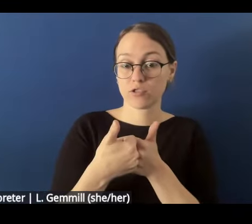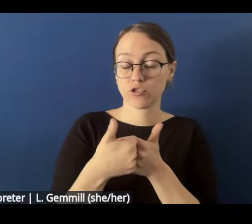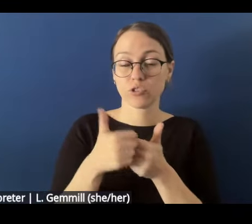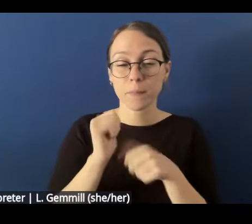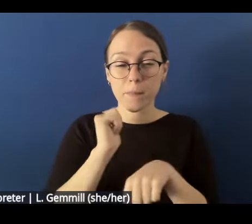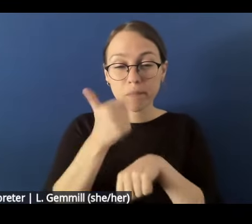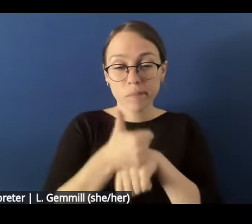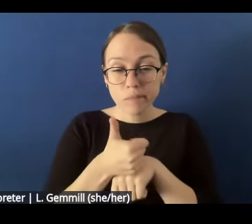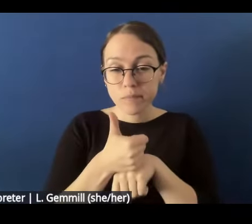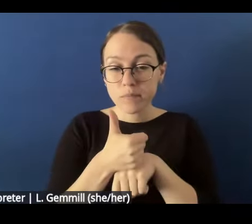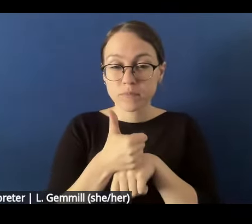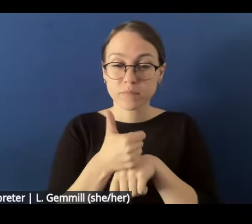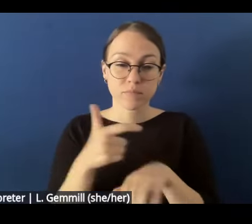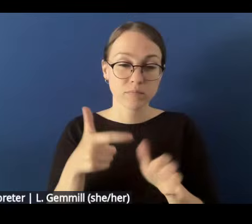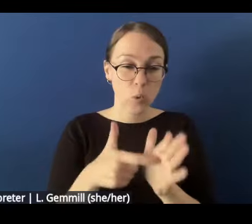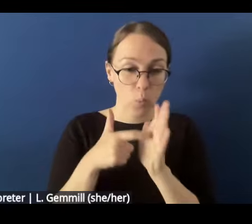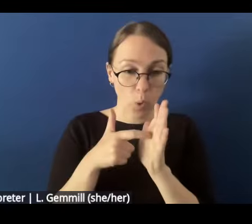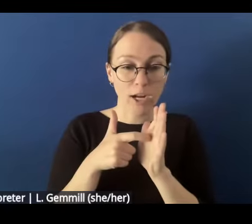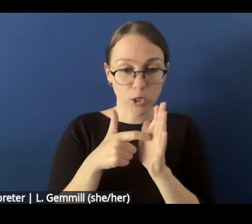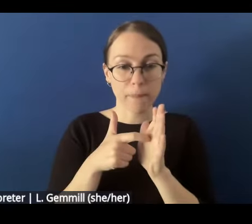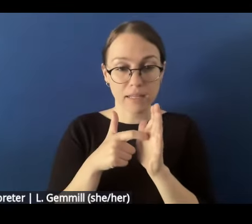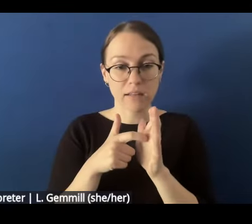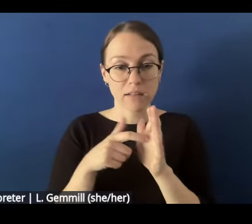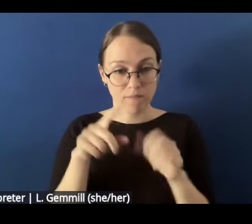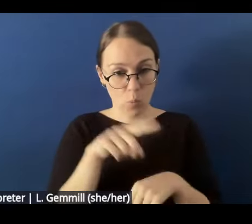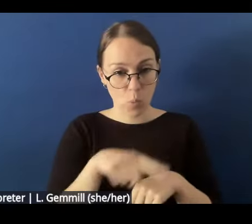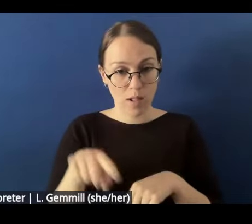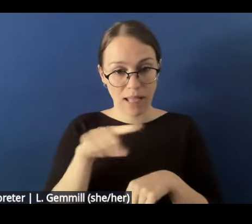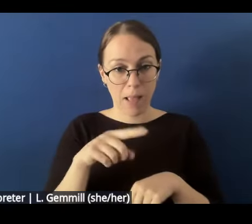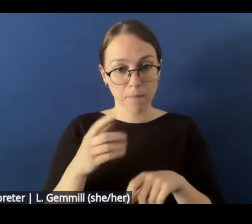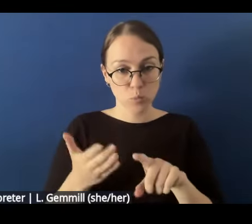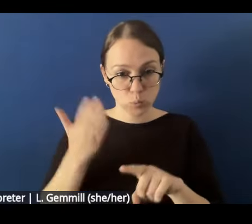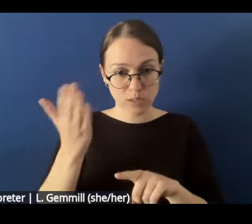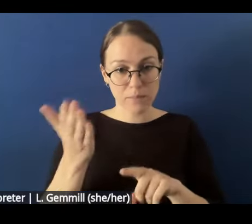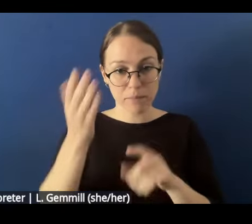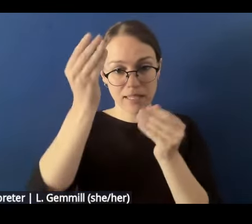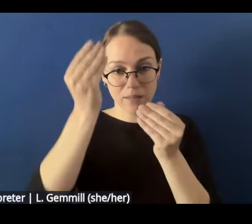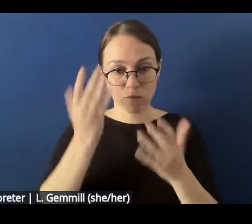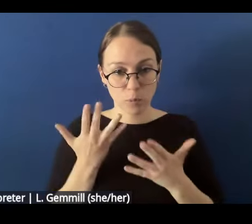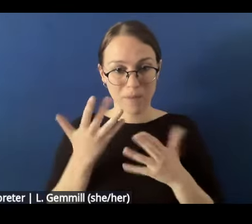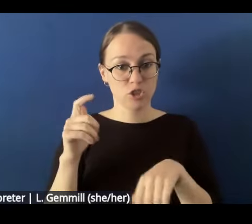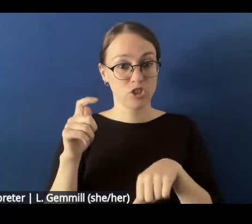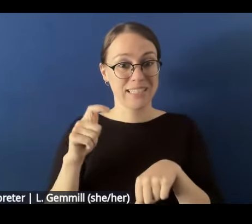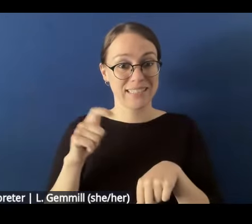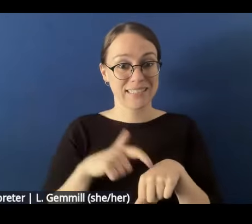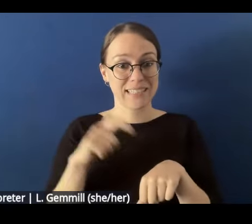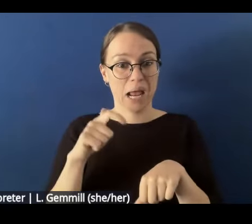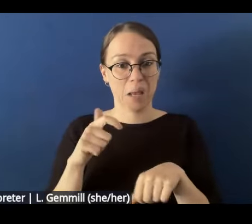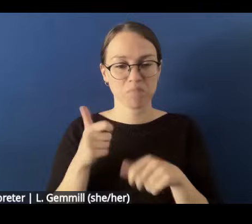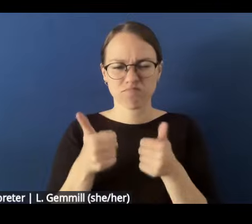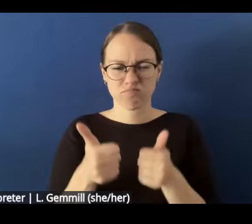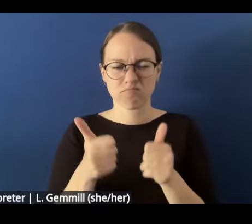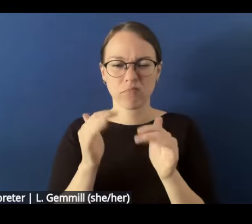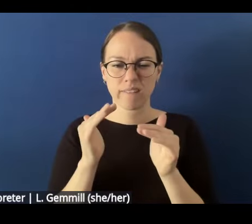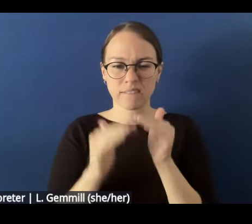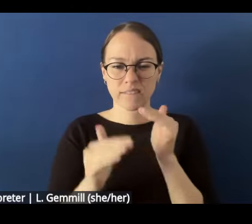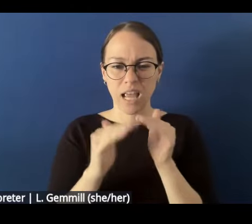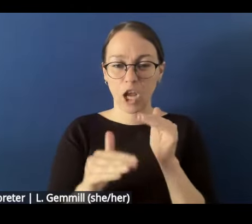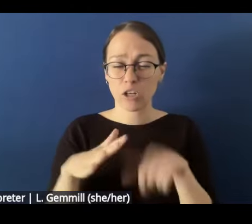of requirement on them to submit information in a timely manner, I think is fair. I think we just have to be careful